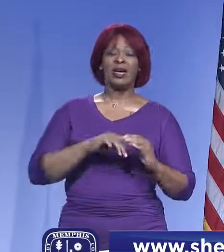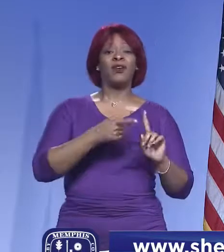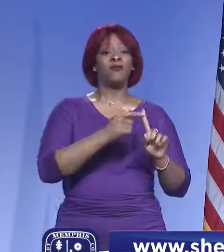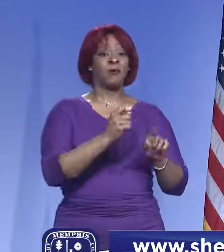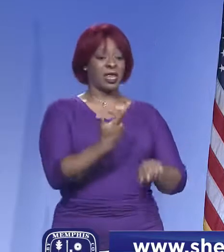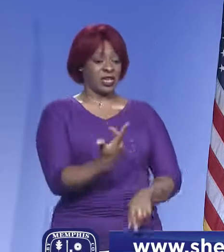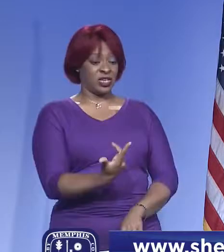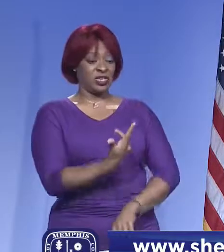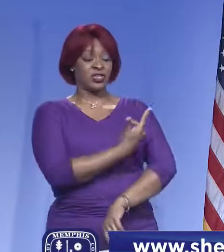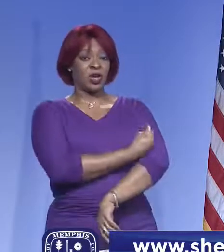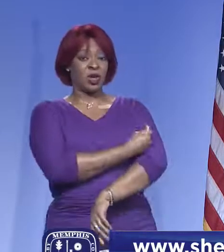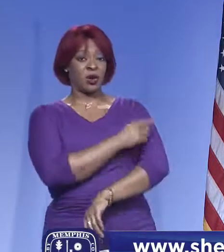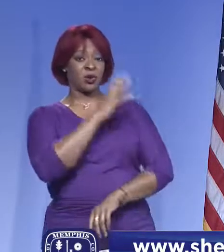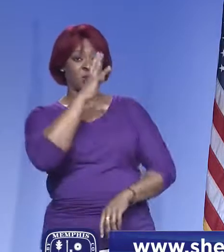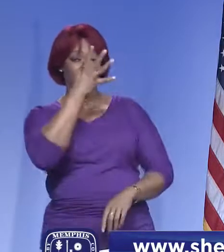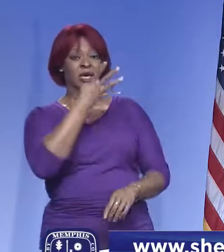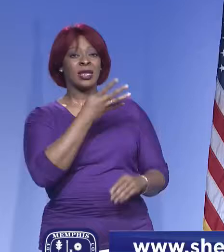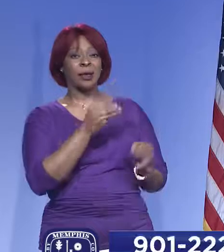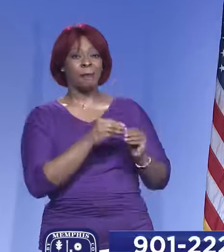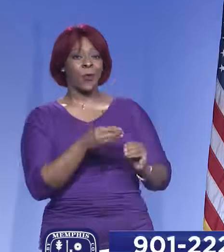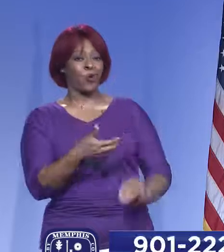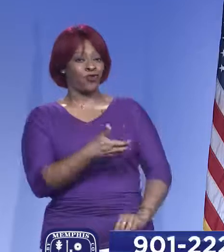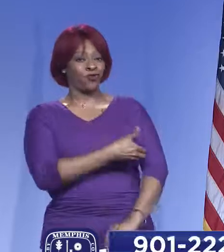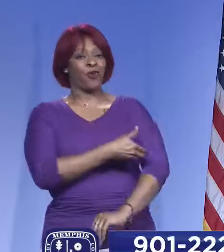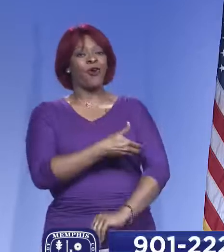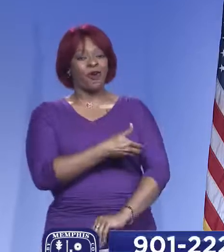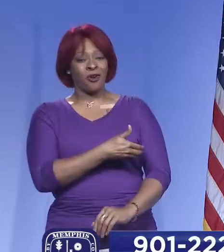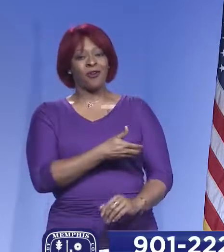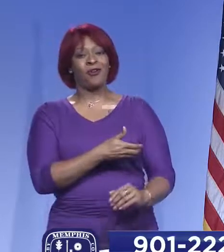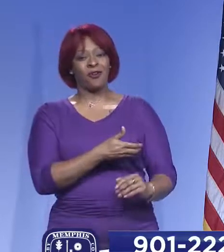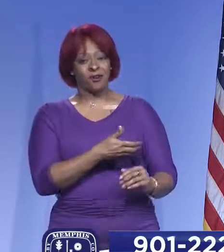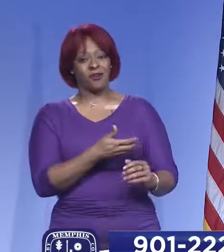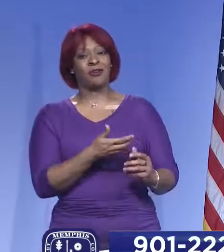response that gets created or